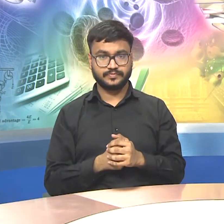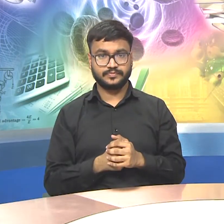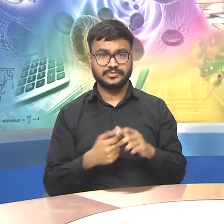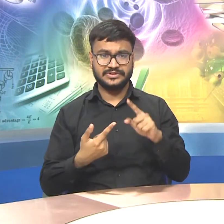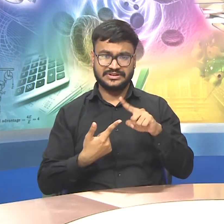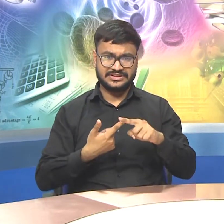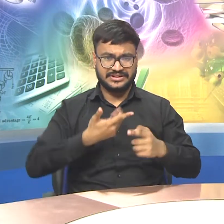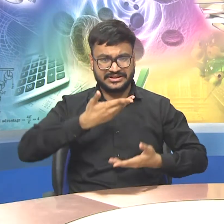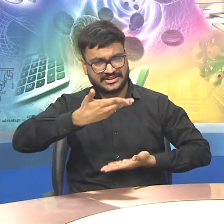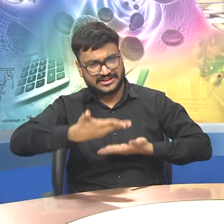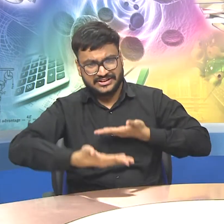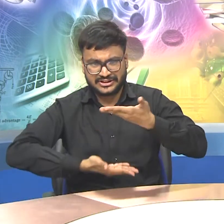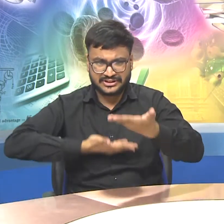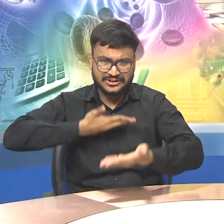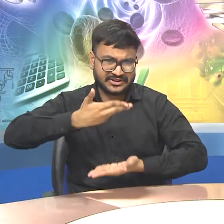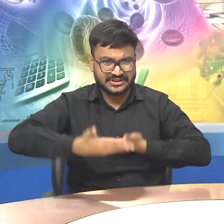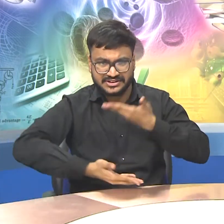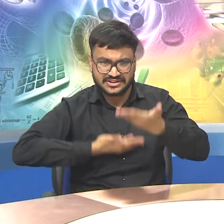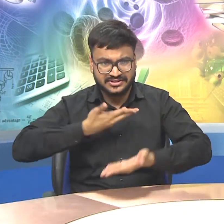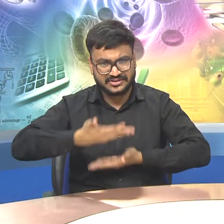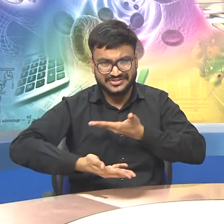Third, the sign of training.